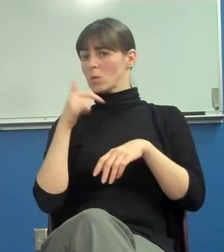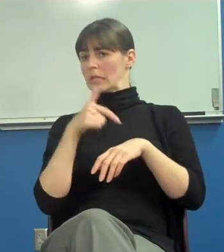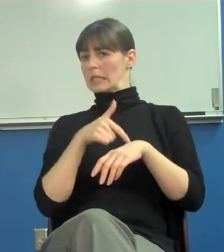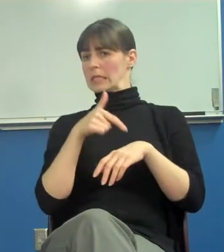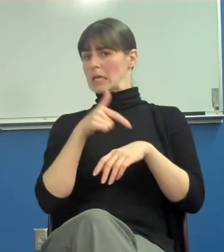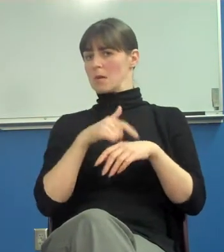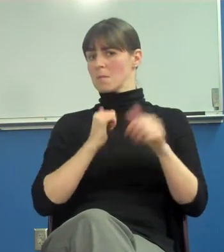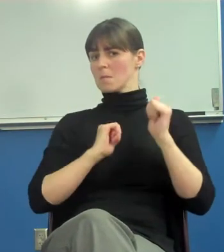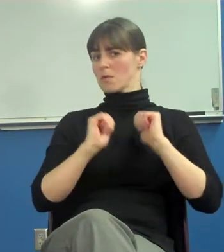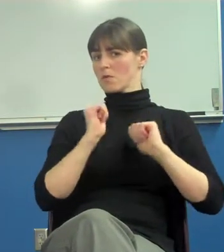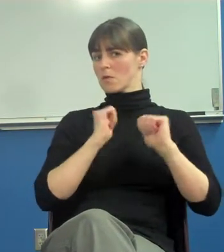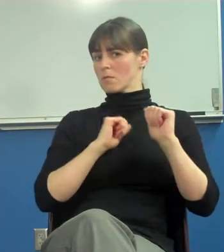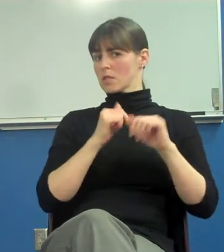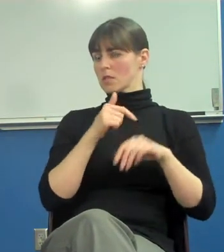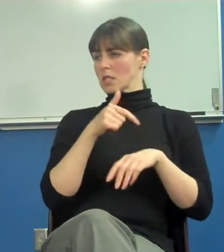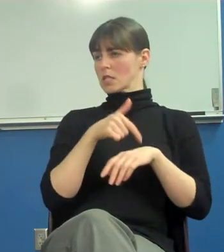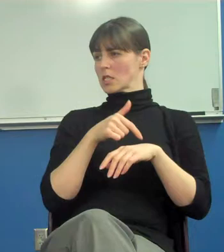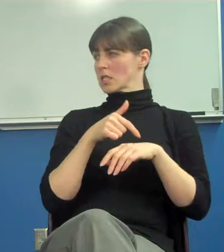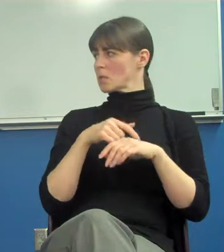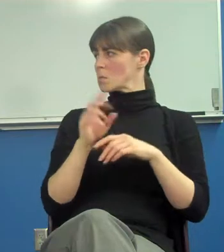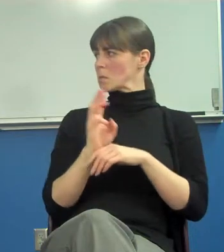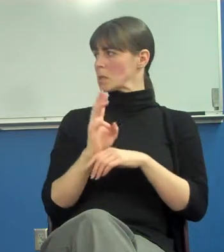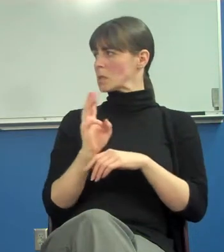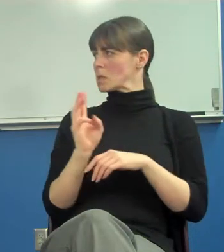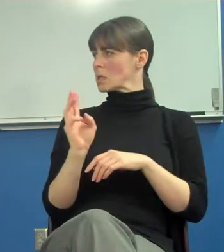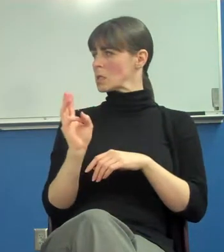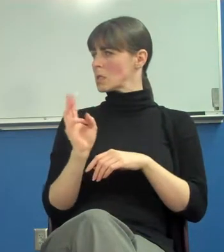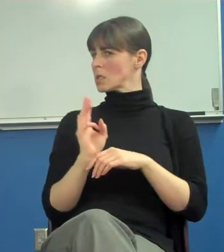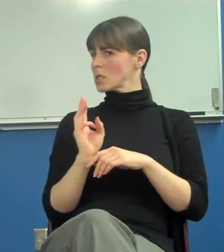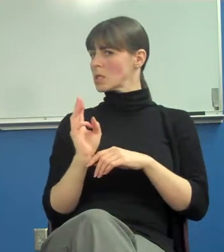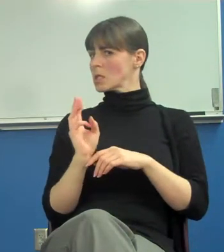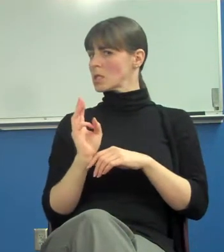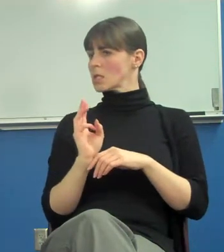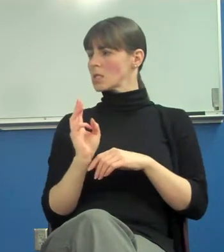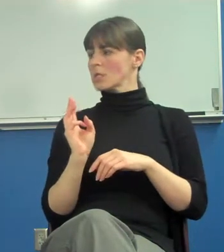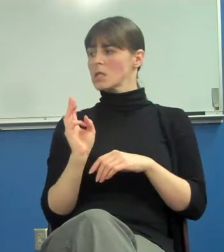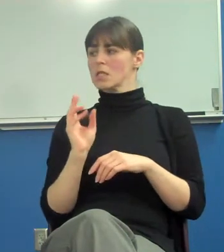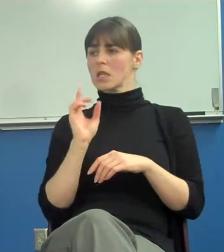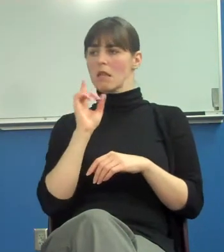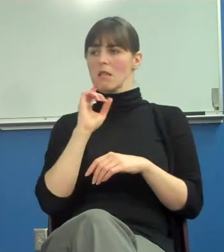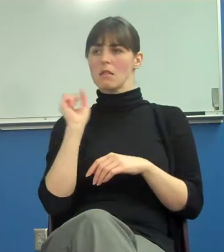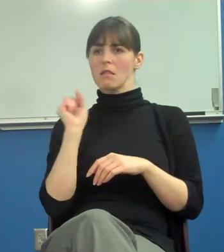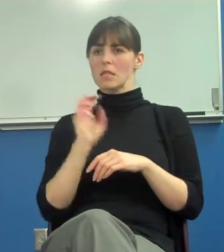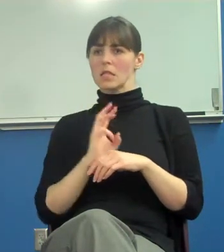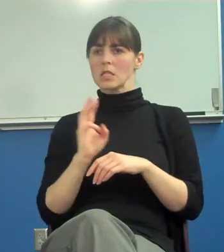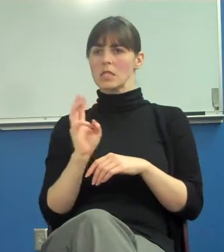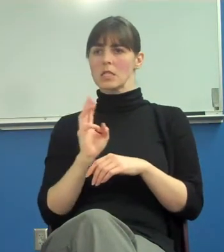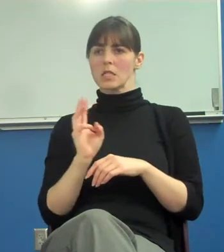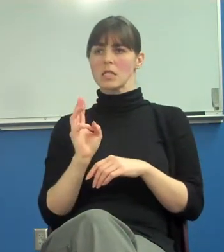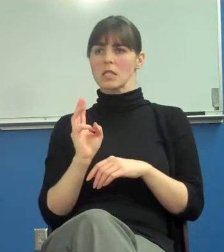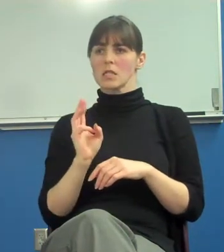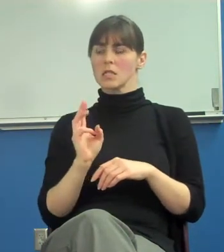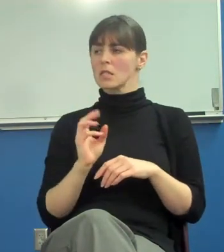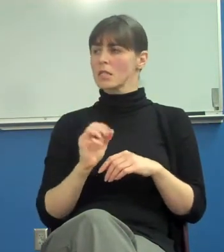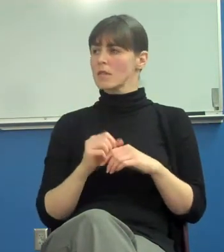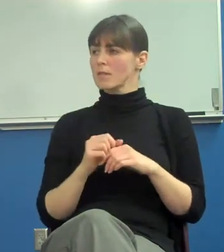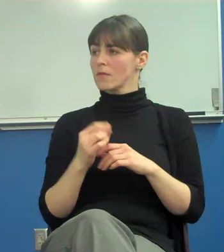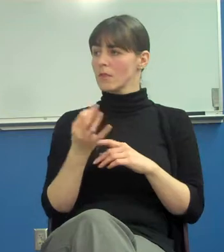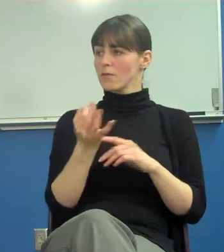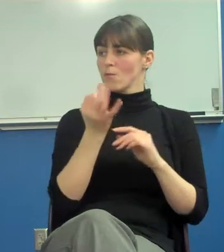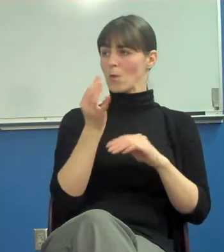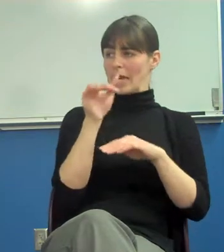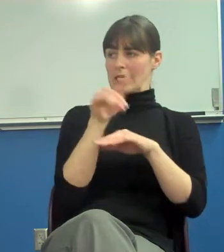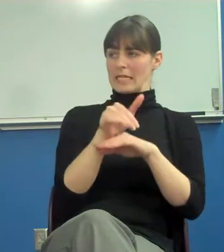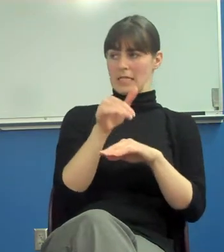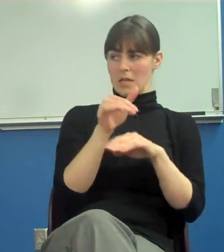is performance? 6, I'm pretty sure 6. Do you know how long? And that's on a Friday night.